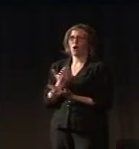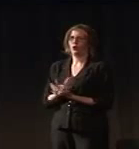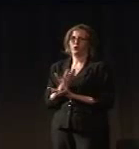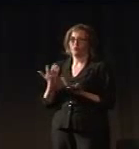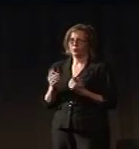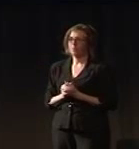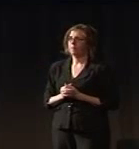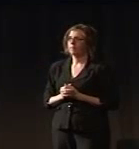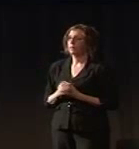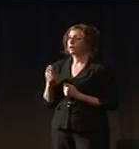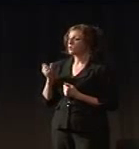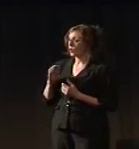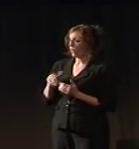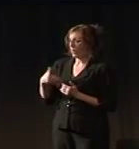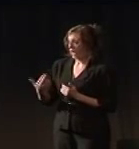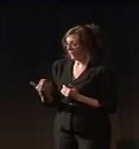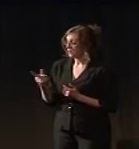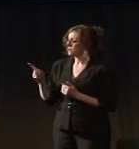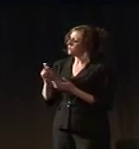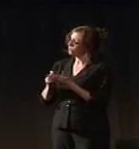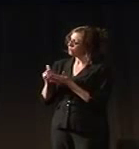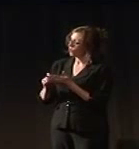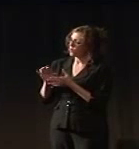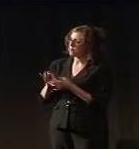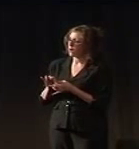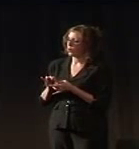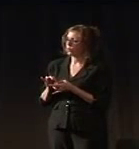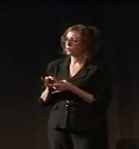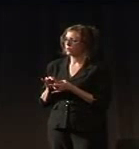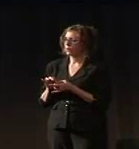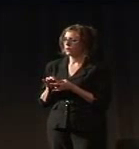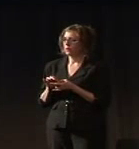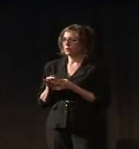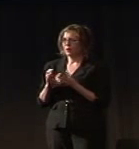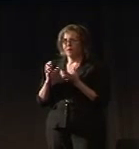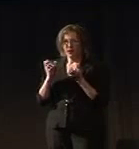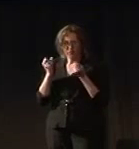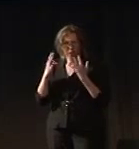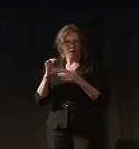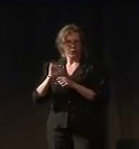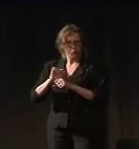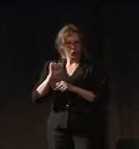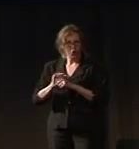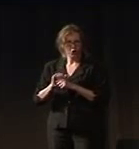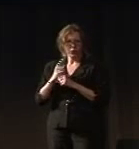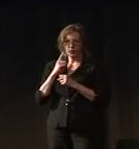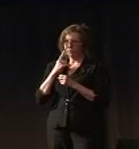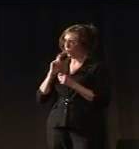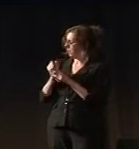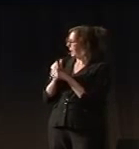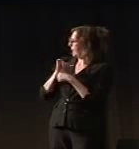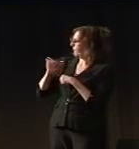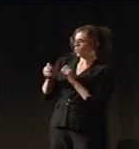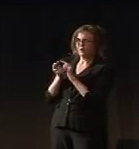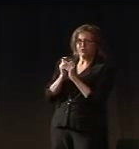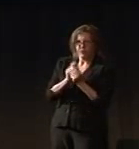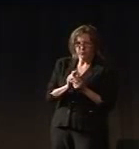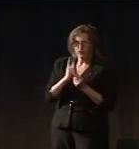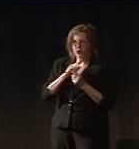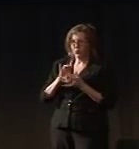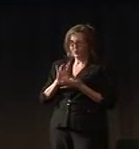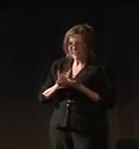following the work it takes to make these inscriptions and to make them stick and flow, that maybe